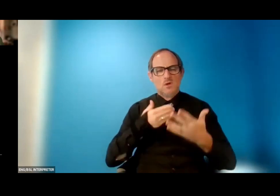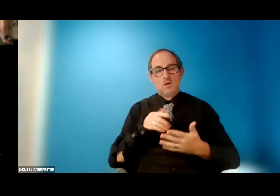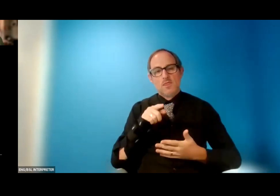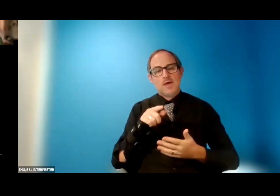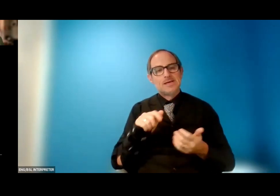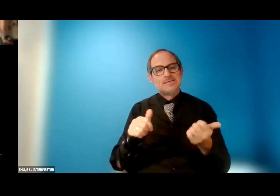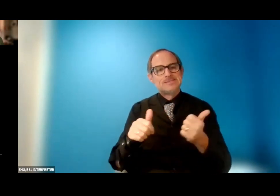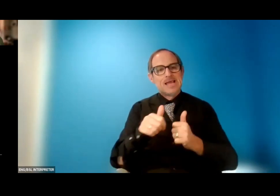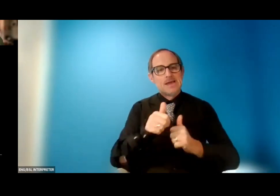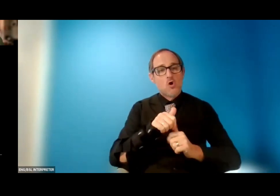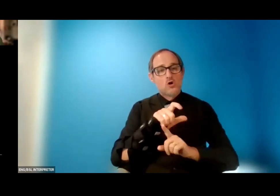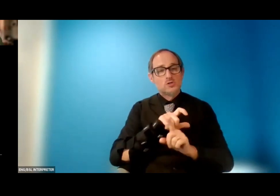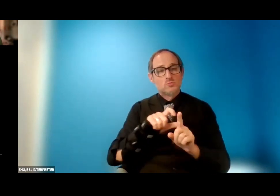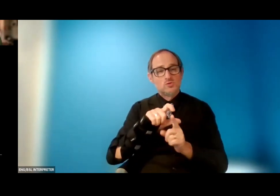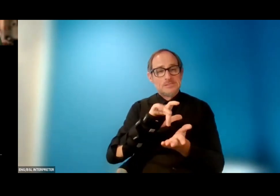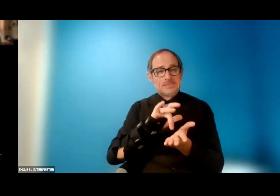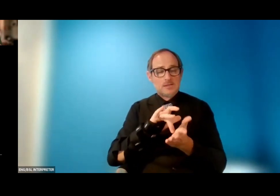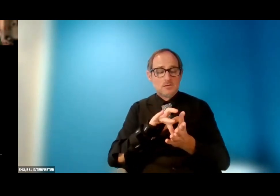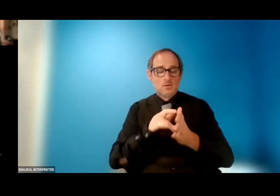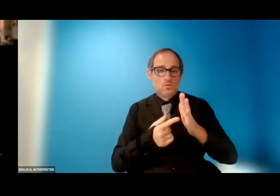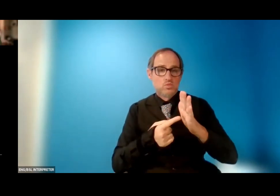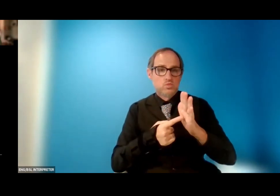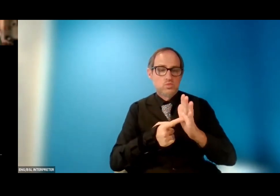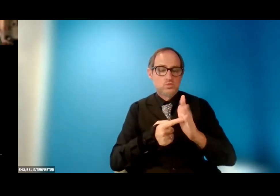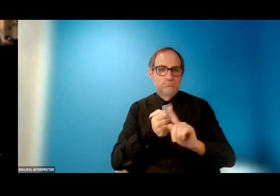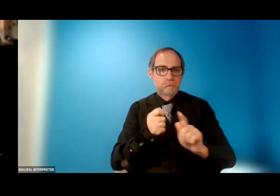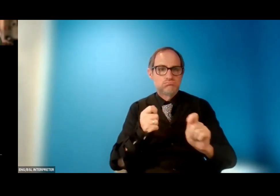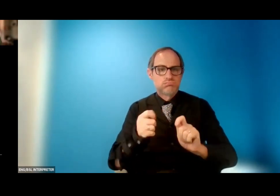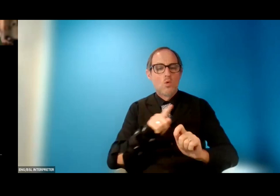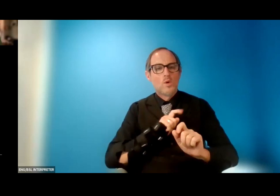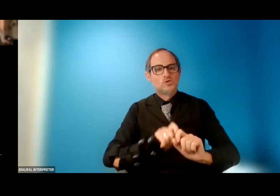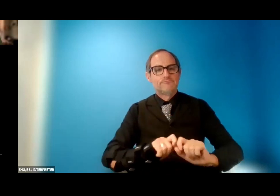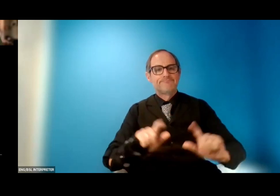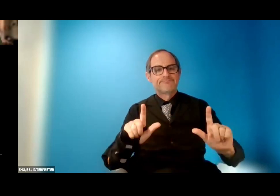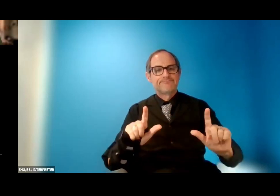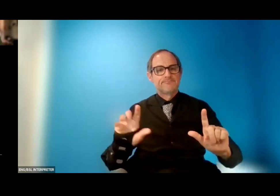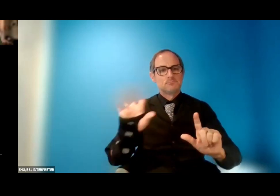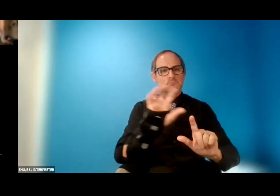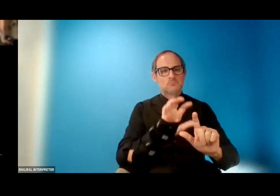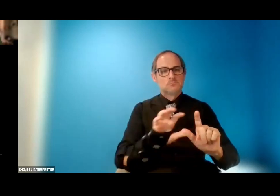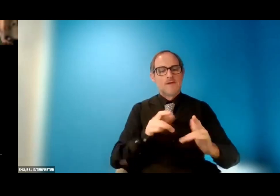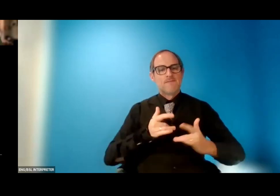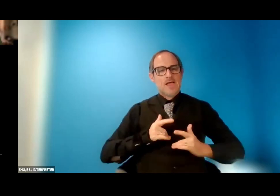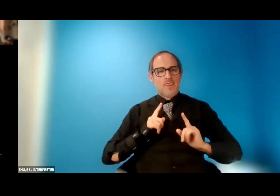incredibly important unit of change because it brings together this big picture. It's where we feel the impacts of the polycrisis most viscerally